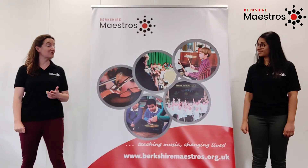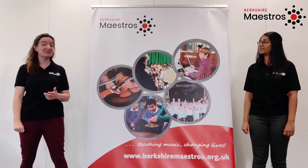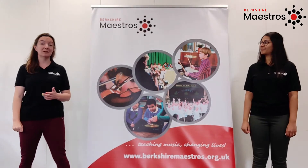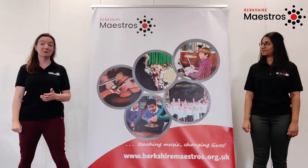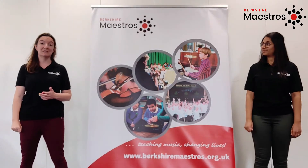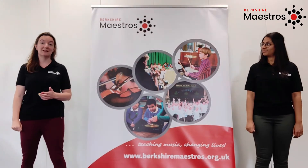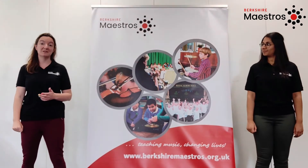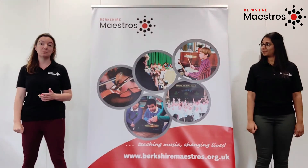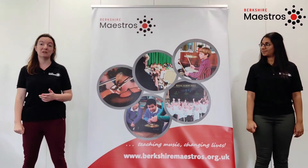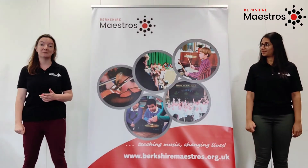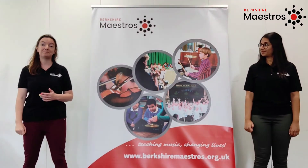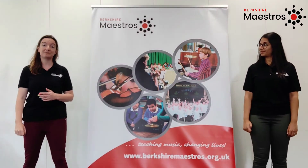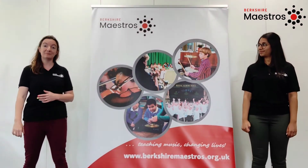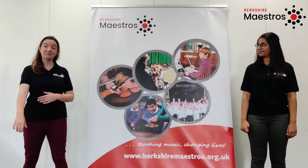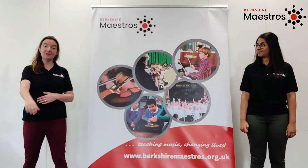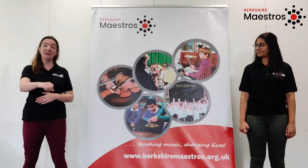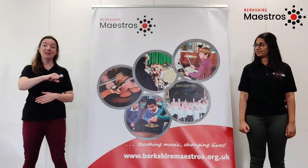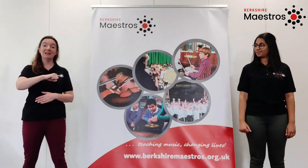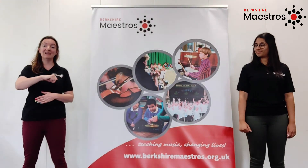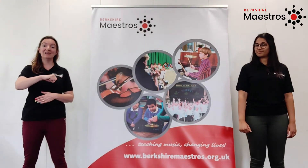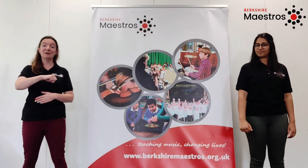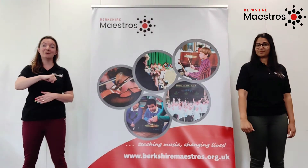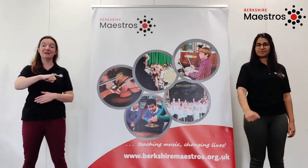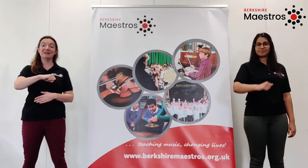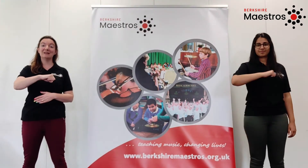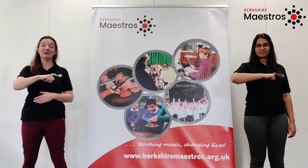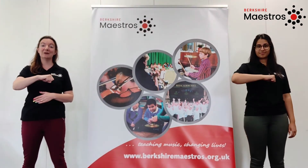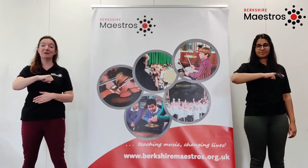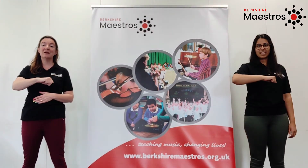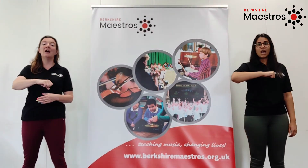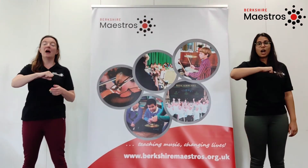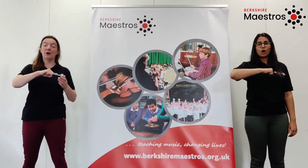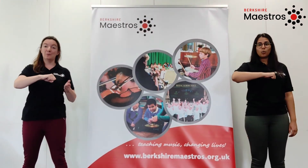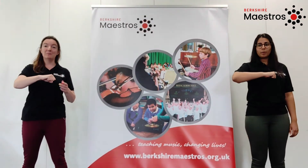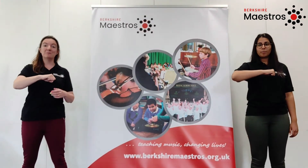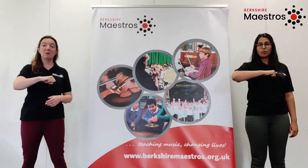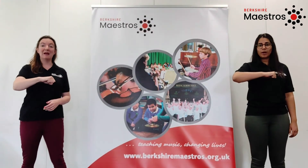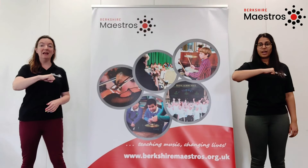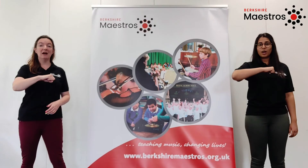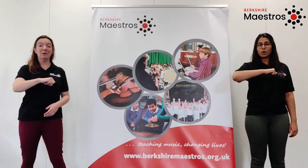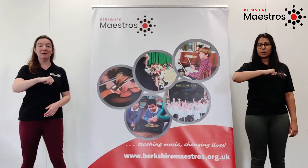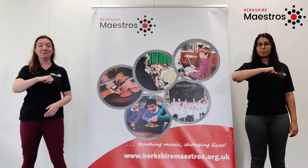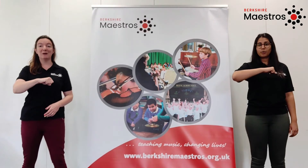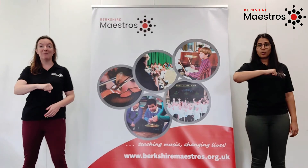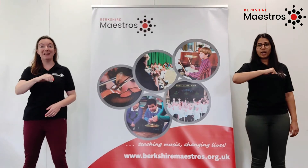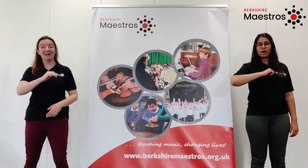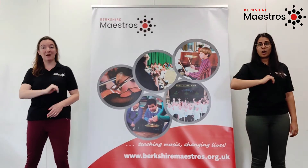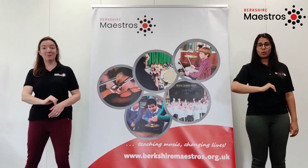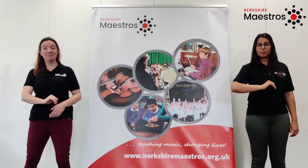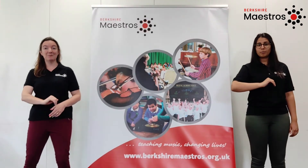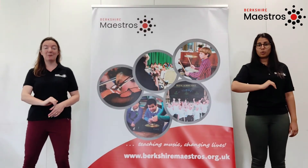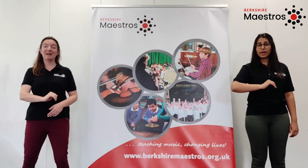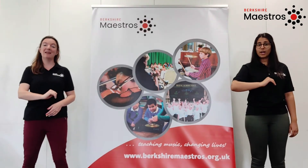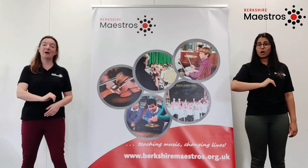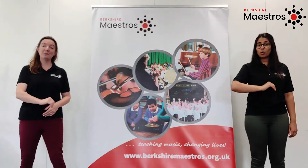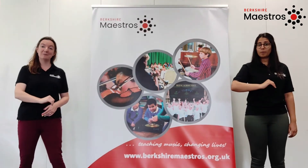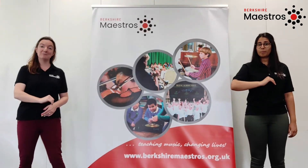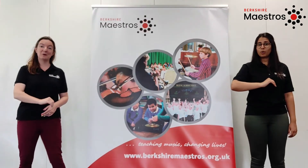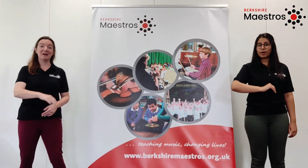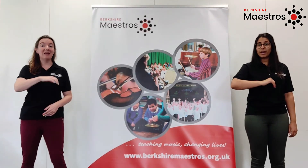just like we did last week. Here we go. Oh, in my way, oh, in my way, oh, in my way, oh, in my way,